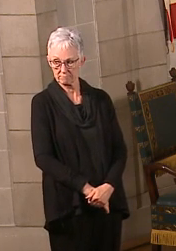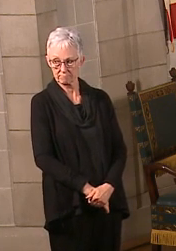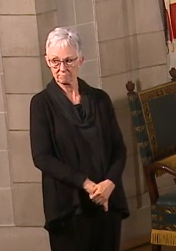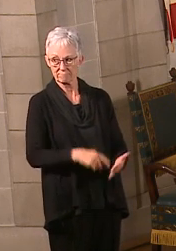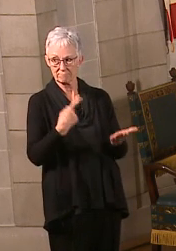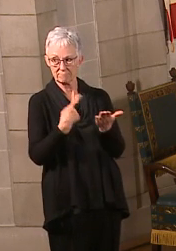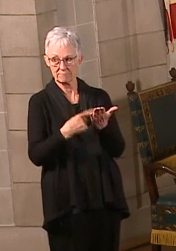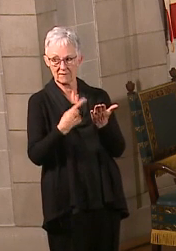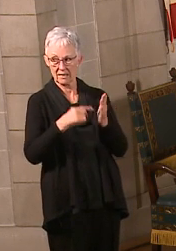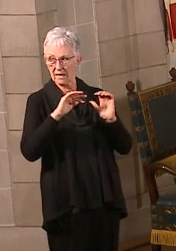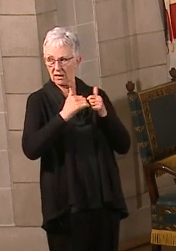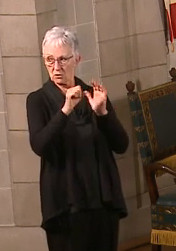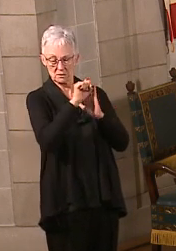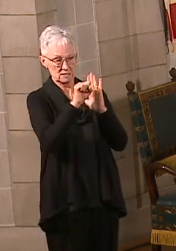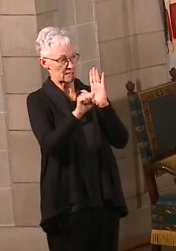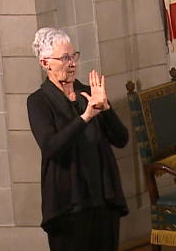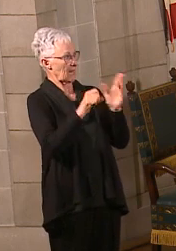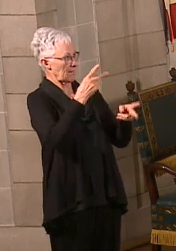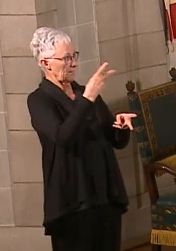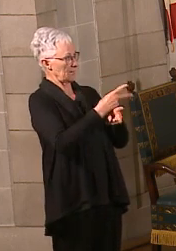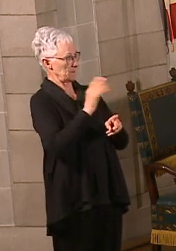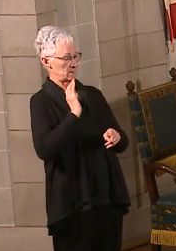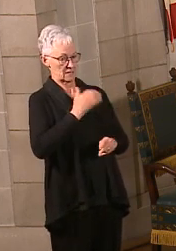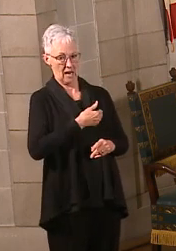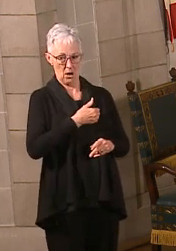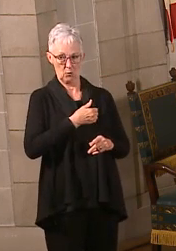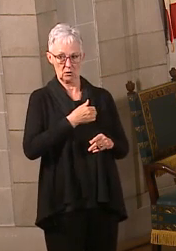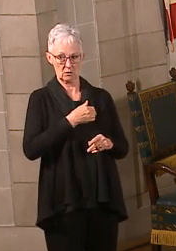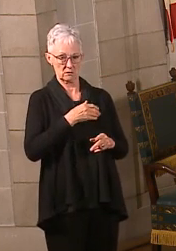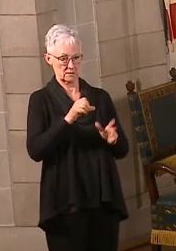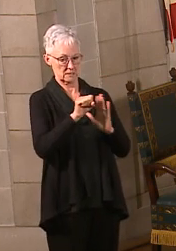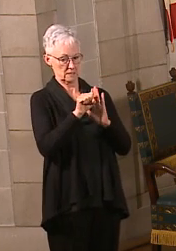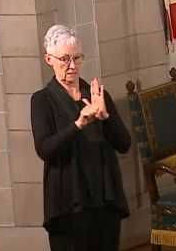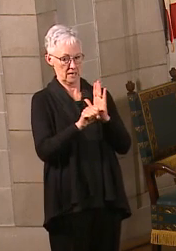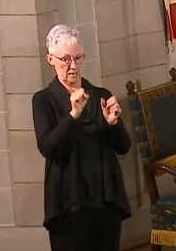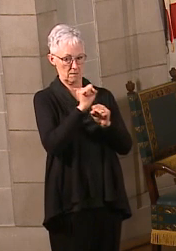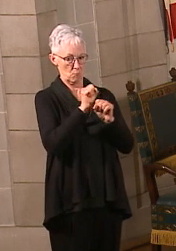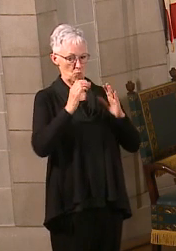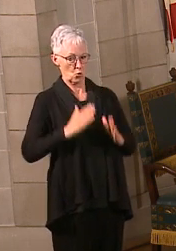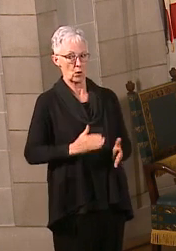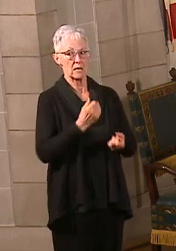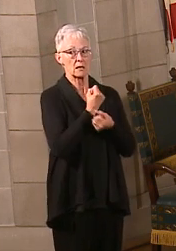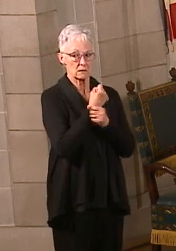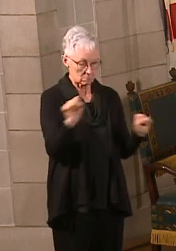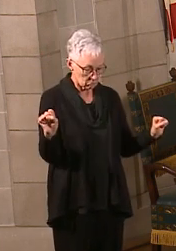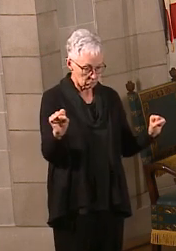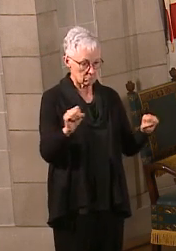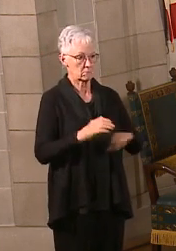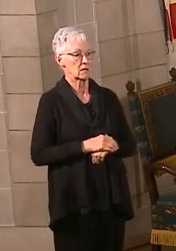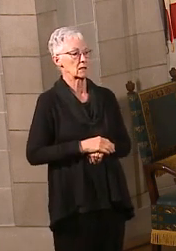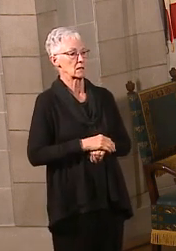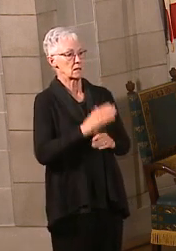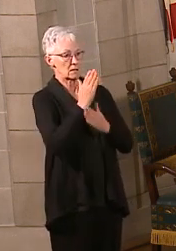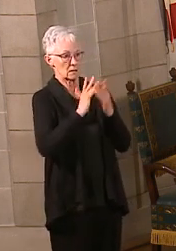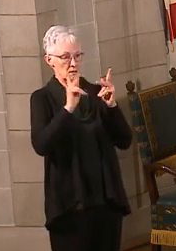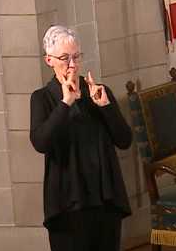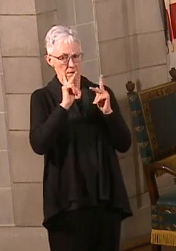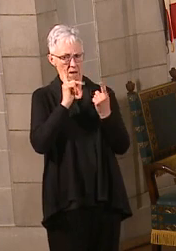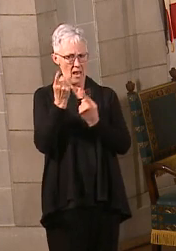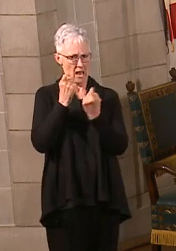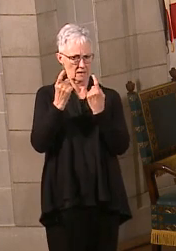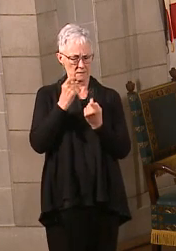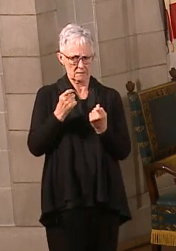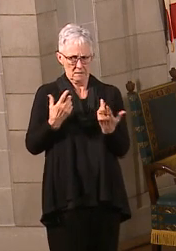keep our teammates healthy and safe. We've had a number of questions about some of the things we've done. For example, we've got people working